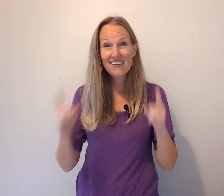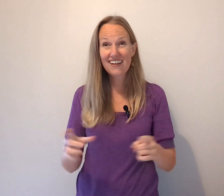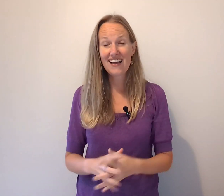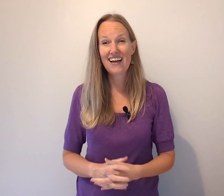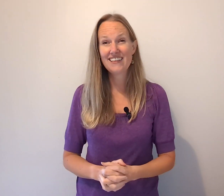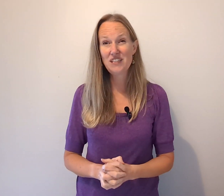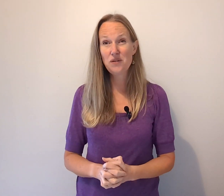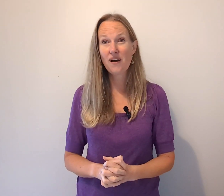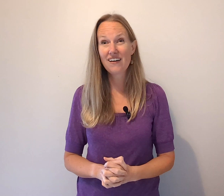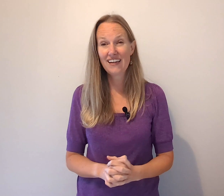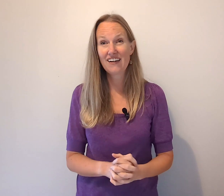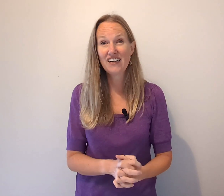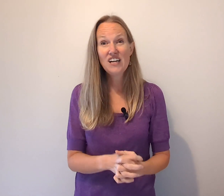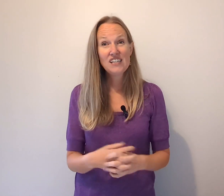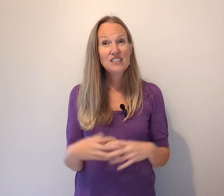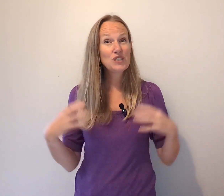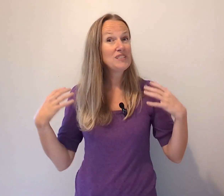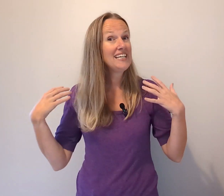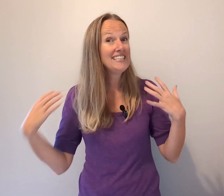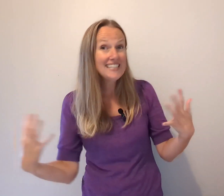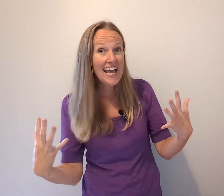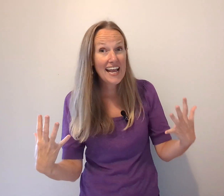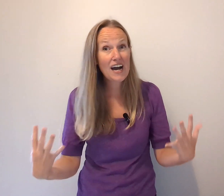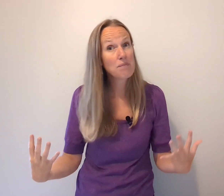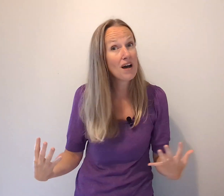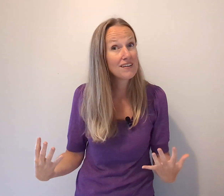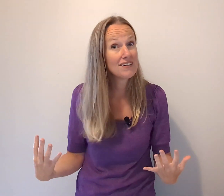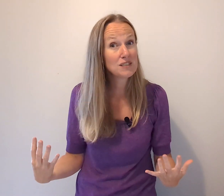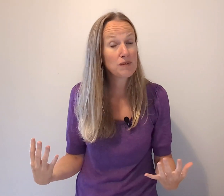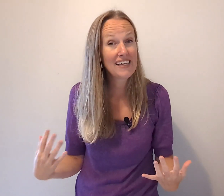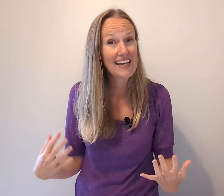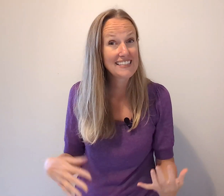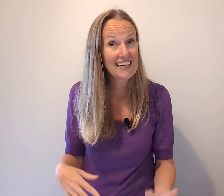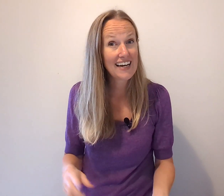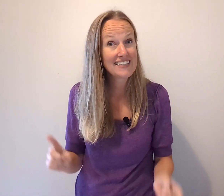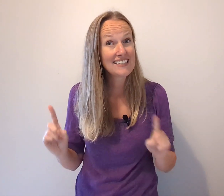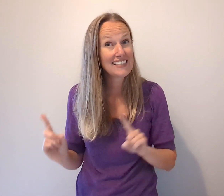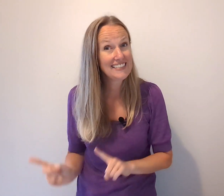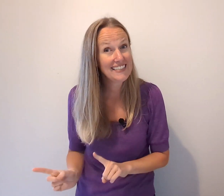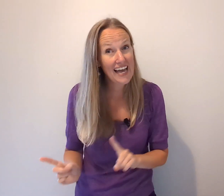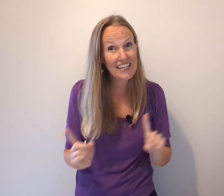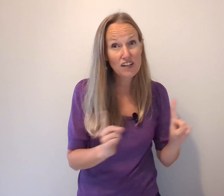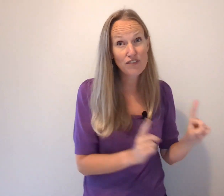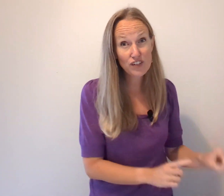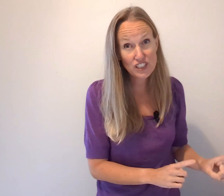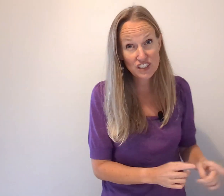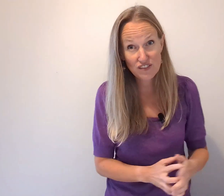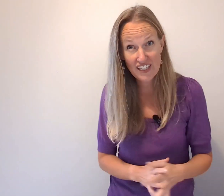really glad that you are here. So today, I'm not going to explain any signs because I did that in the first 2